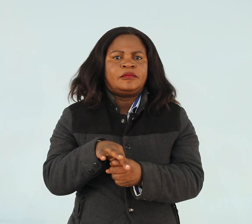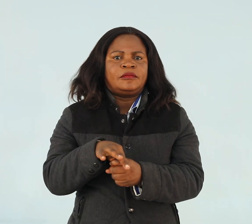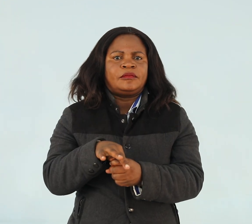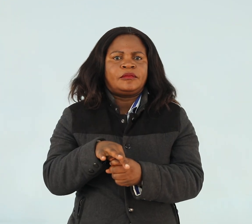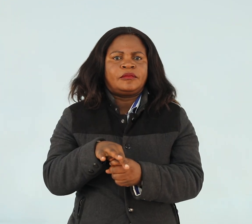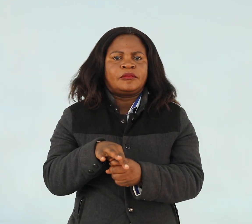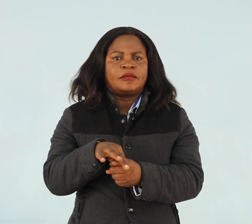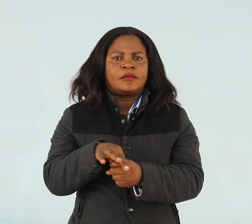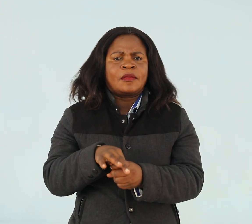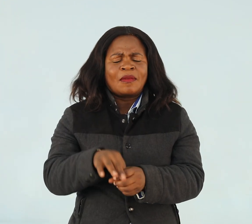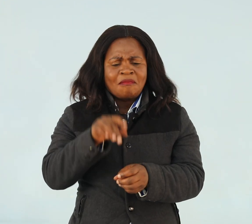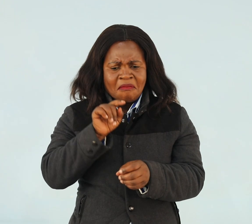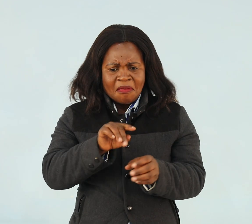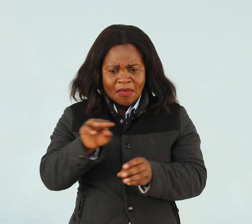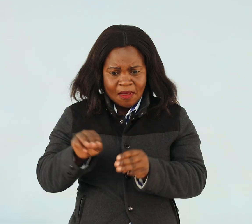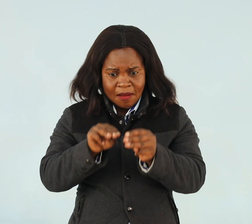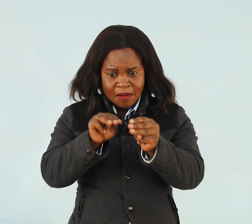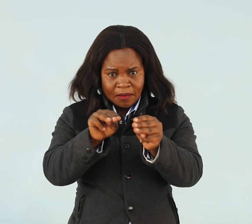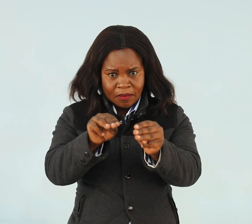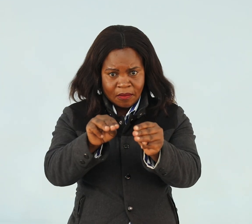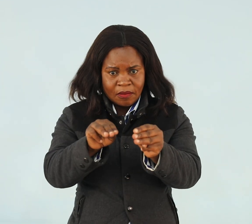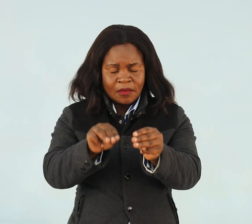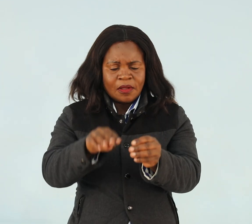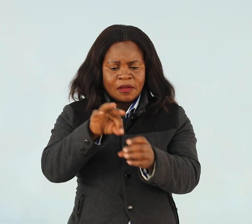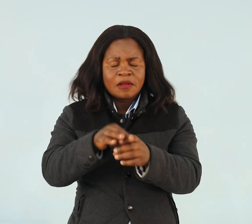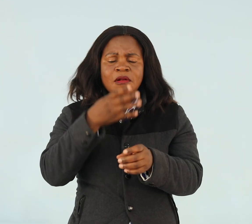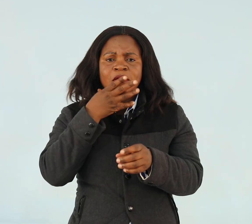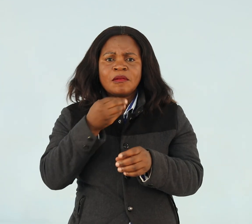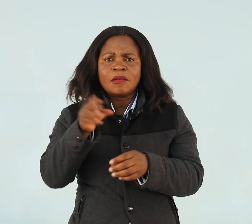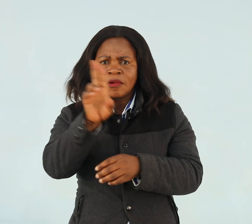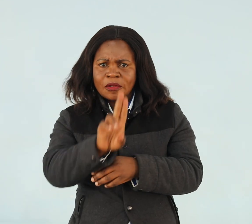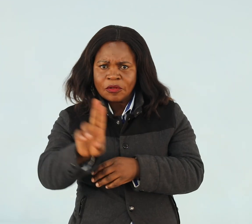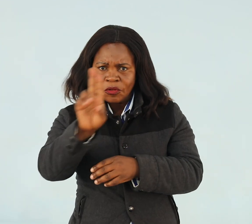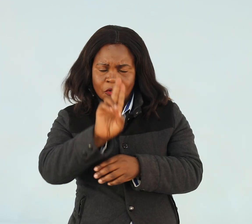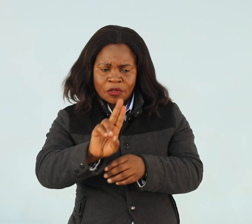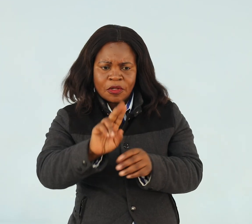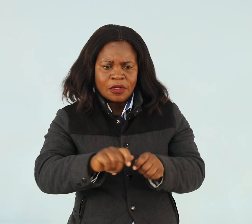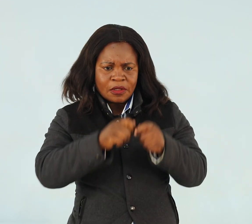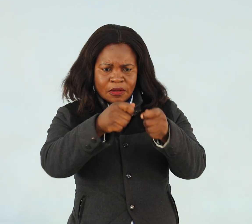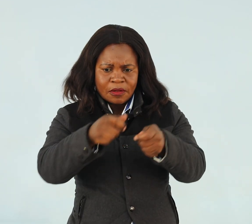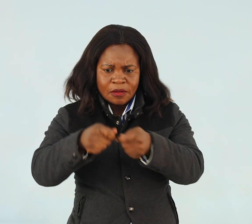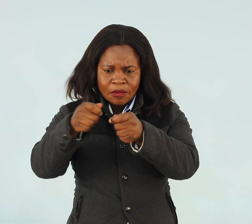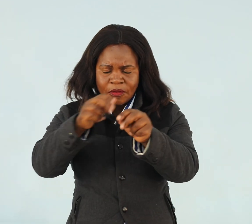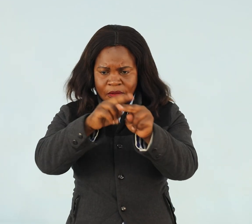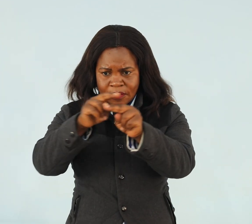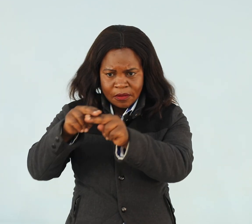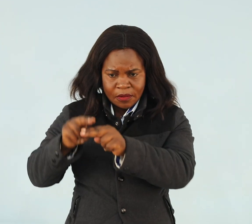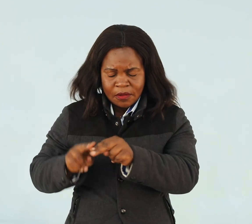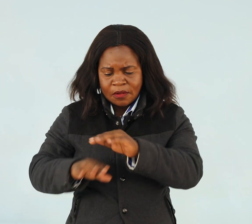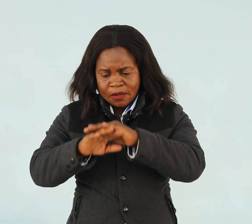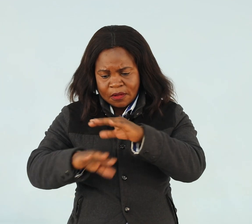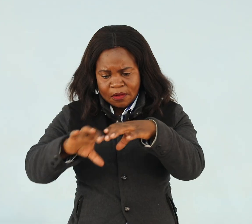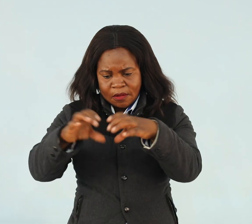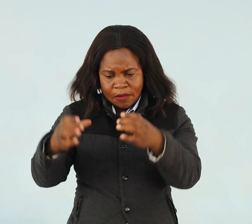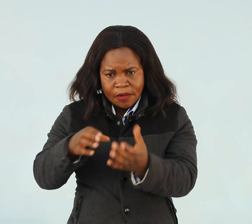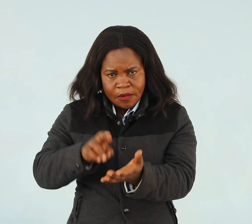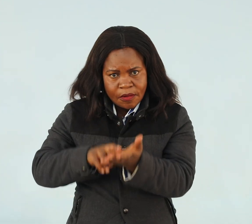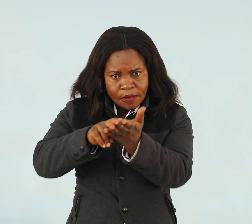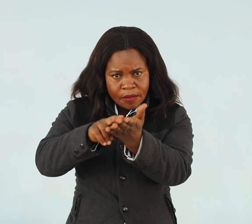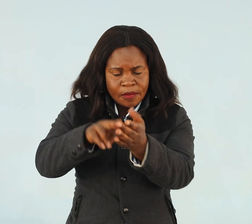The method the Electoral Commission uses to distribute seats under the proportional representation electoral system